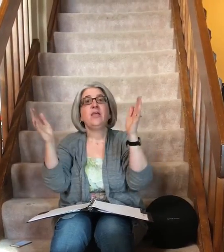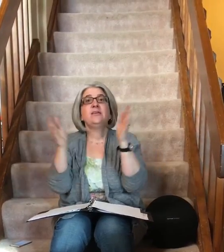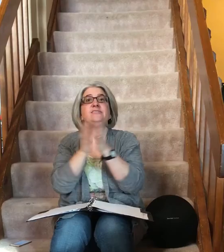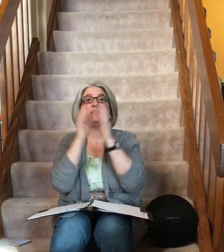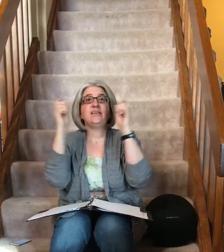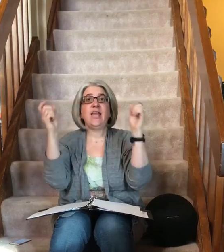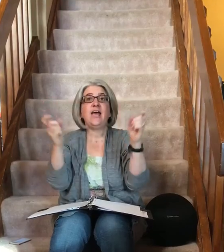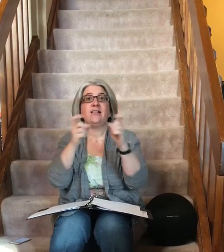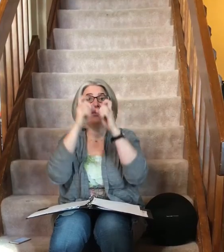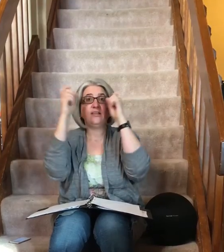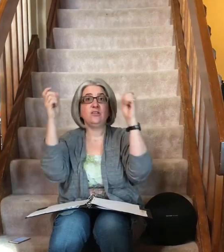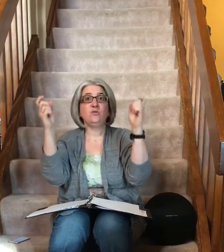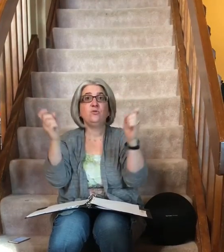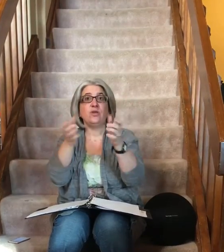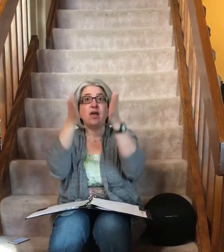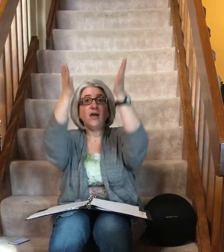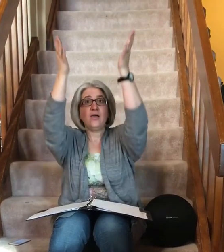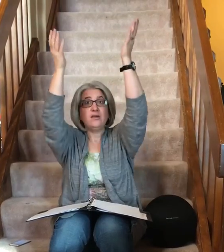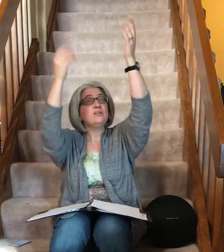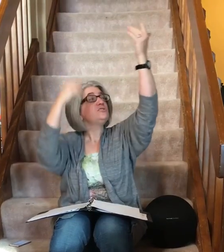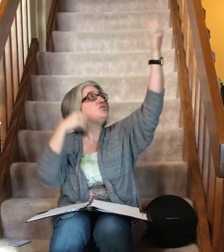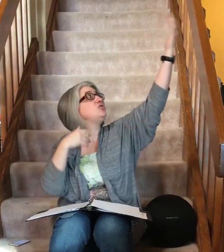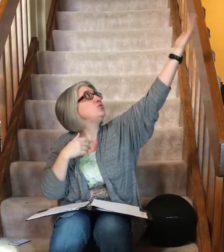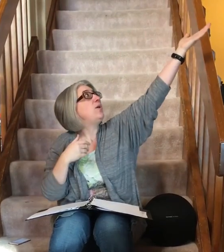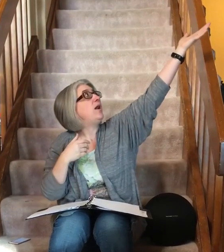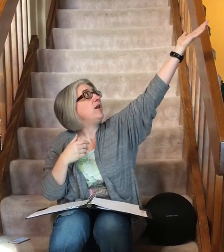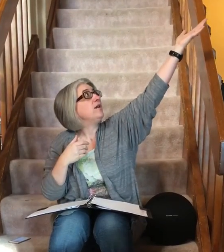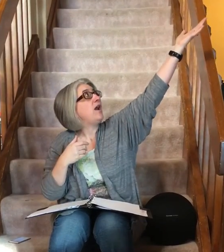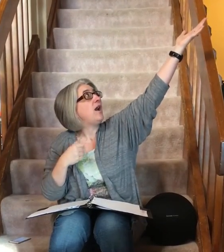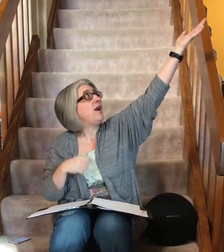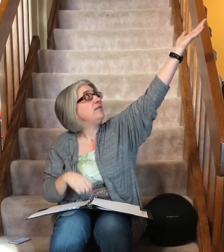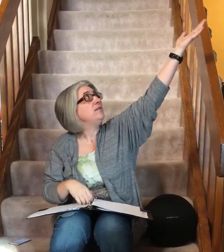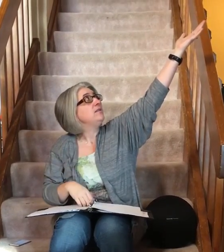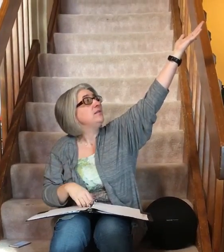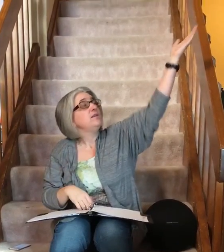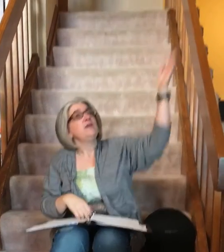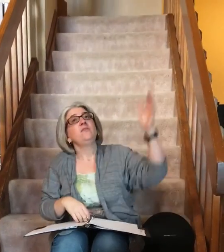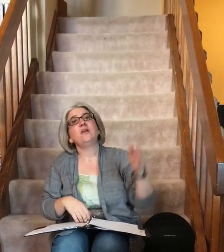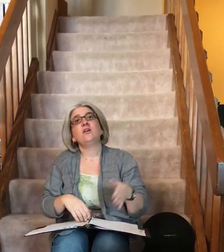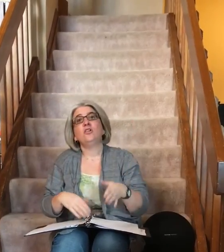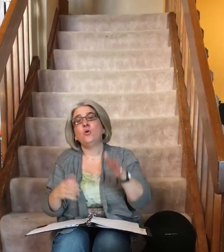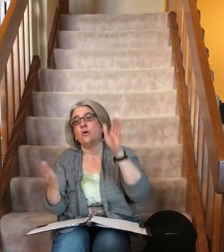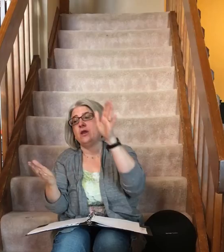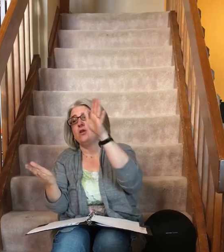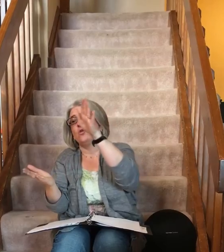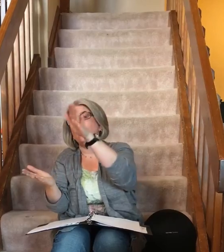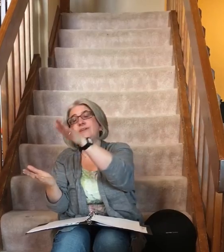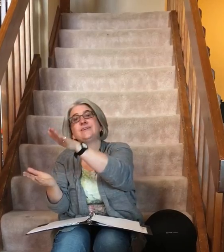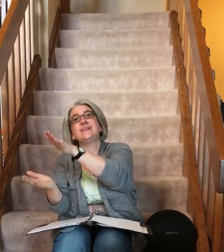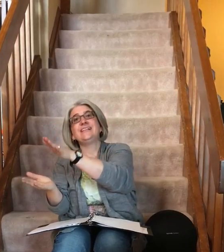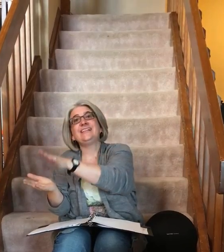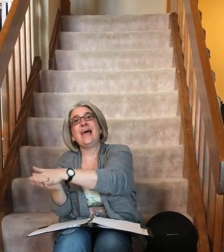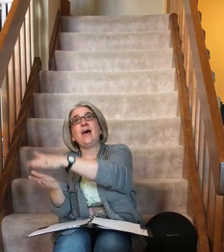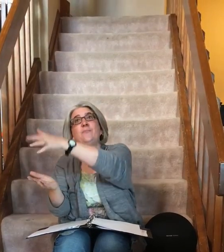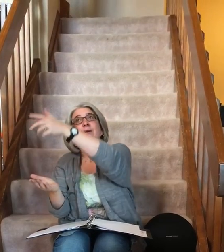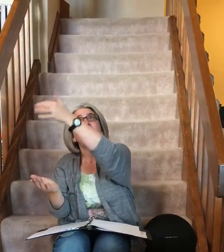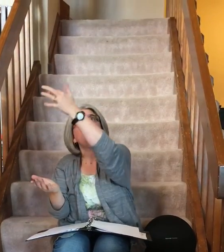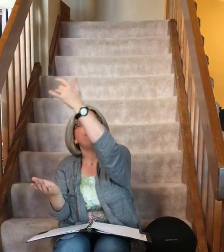Sing hallelujah to our God. Then glory. Glory is a clap and a